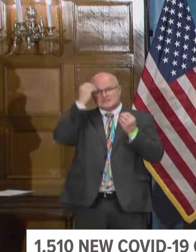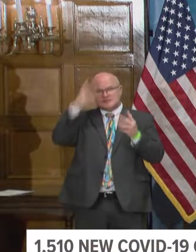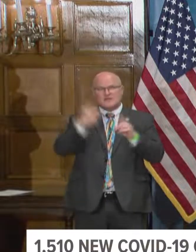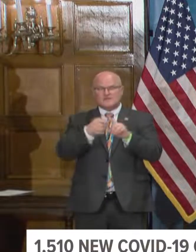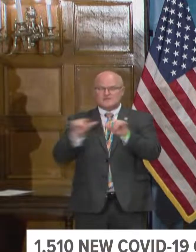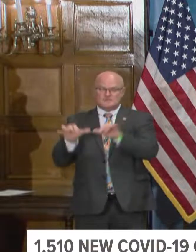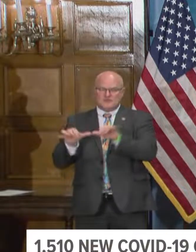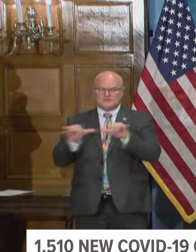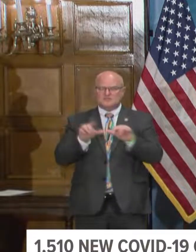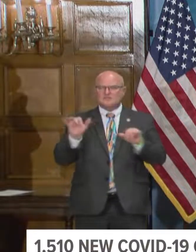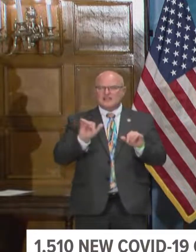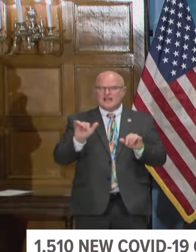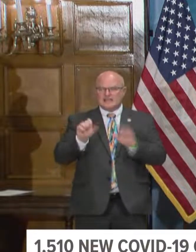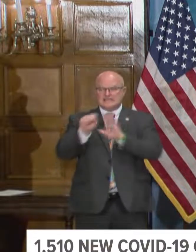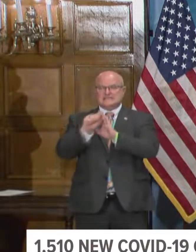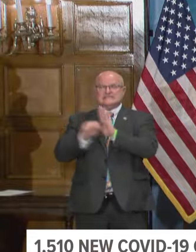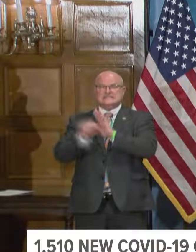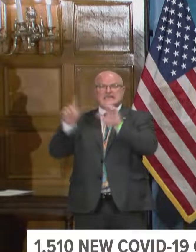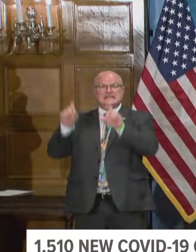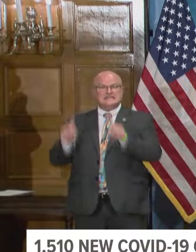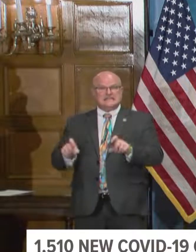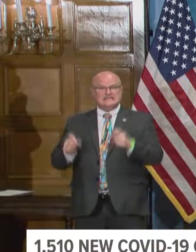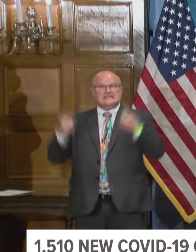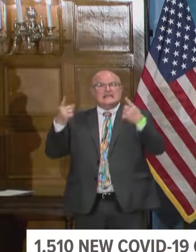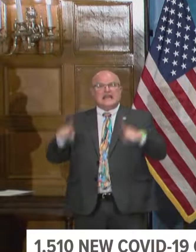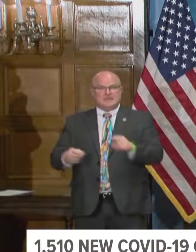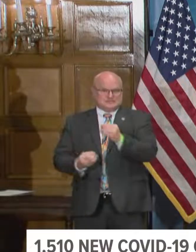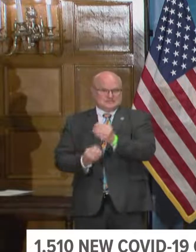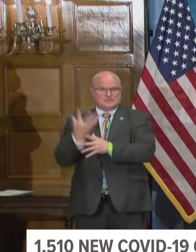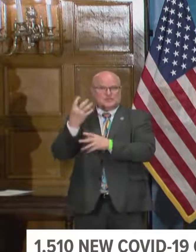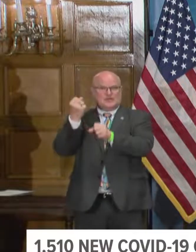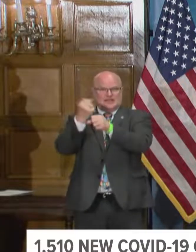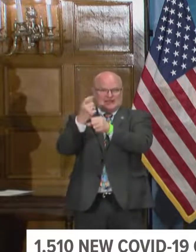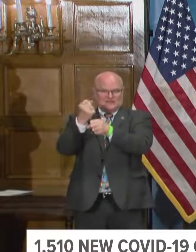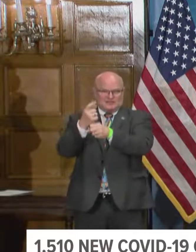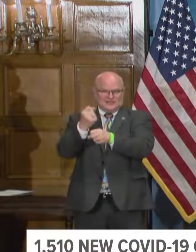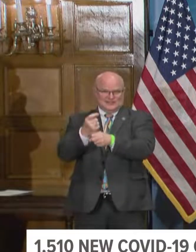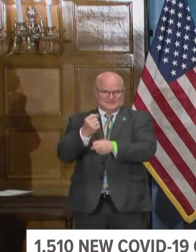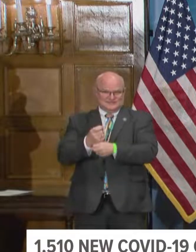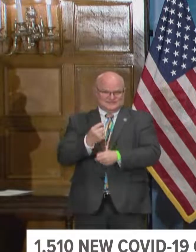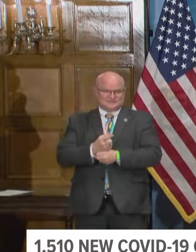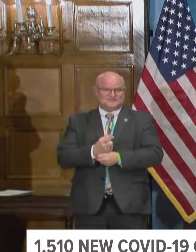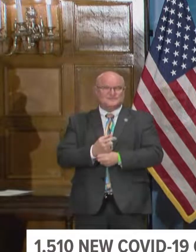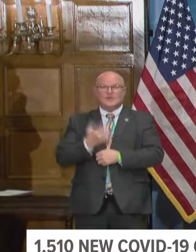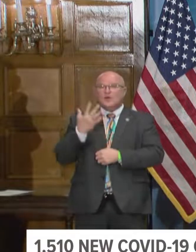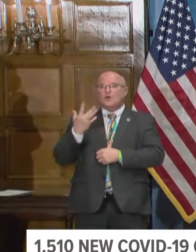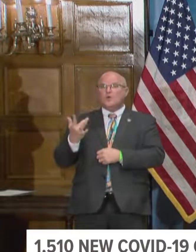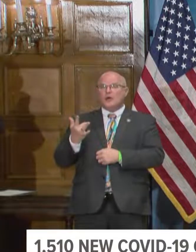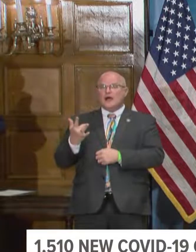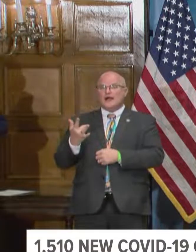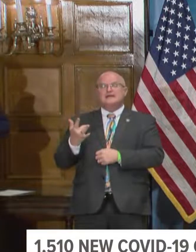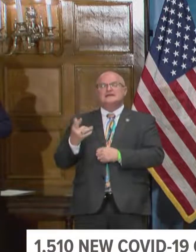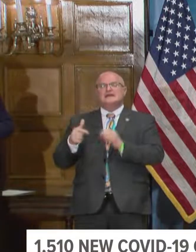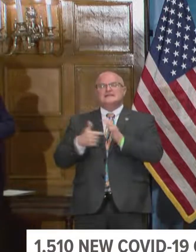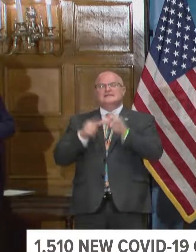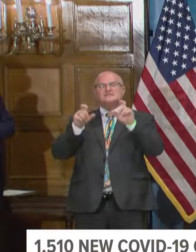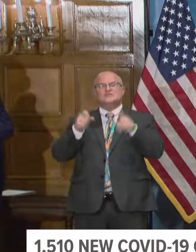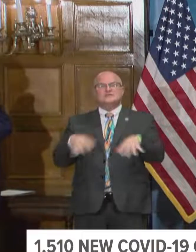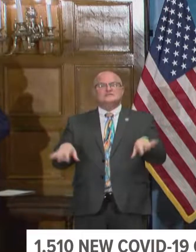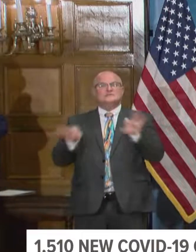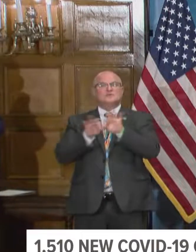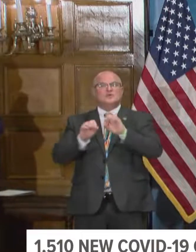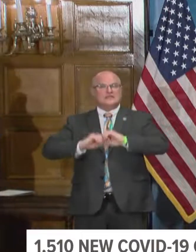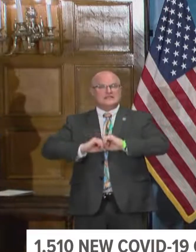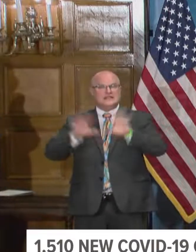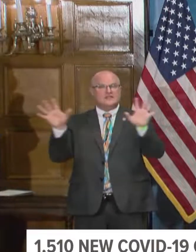like state testing, which typically occurs in the spring of every year. Because of these questions, it is important to clarify